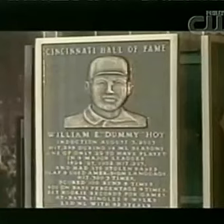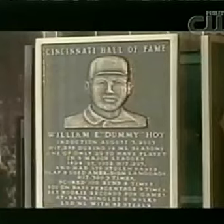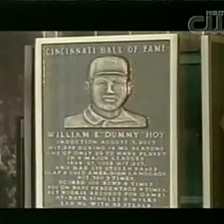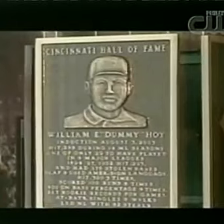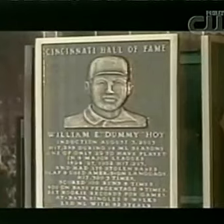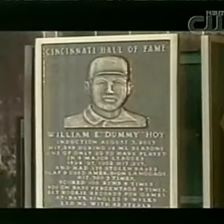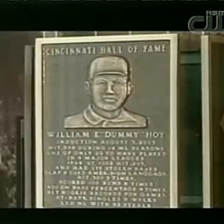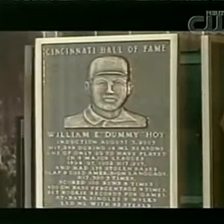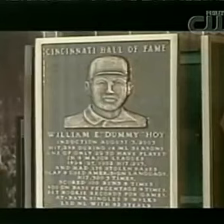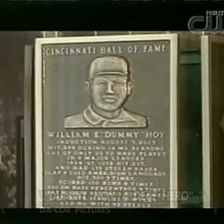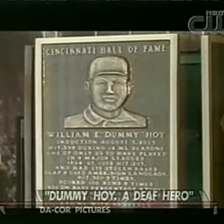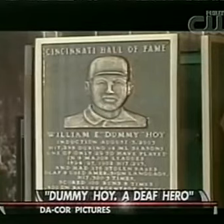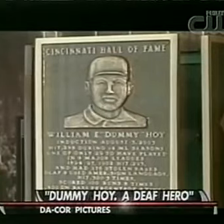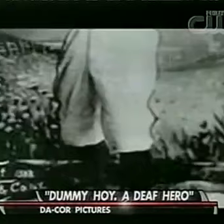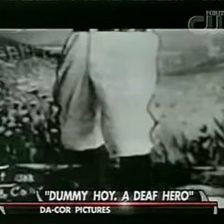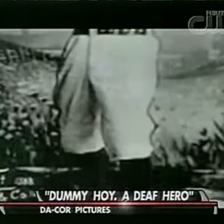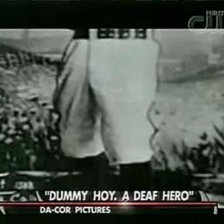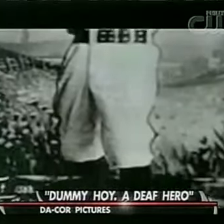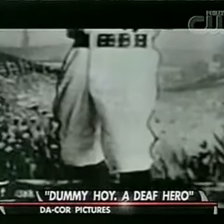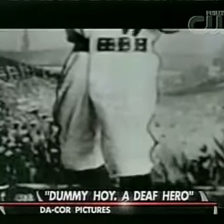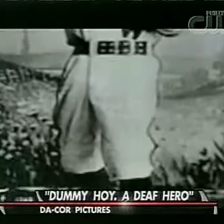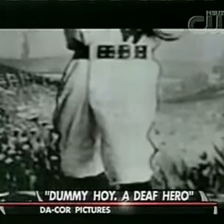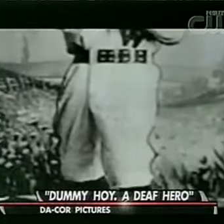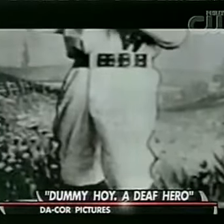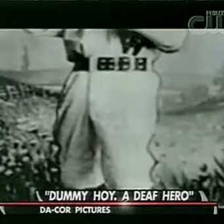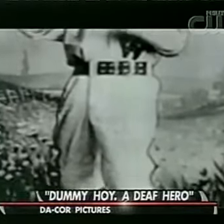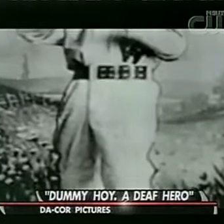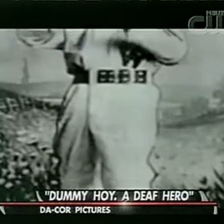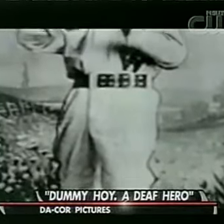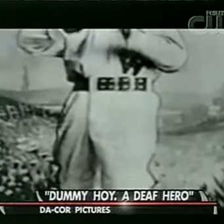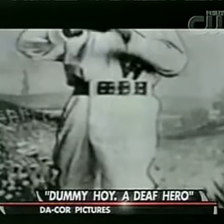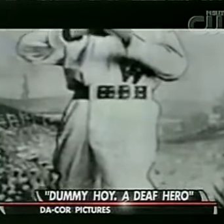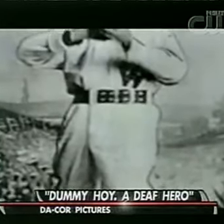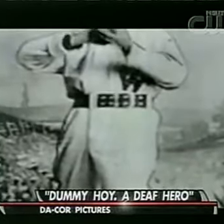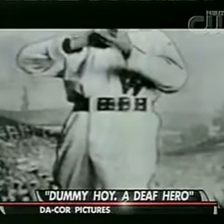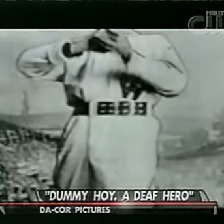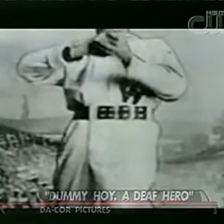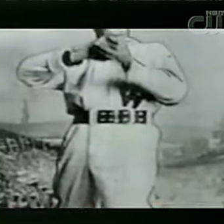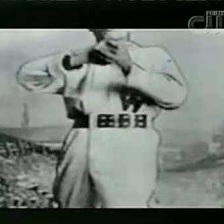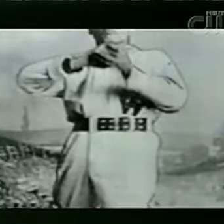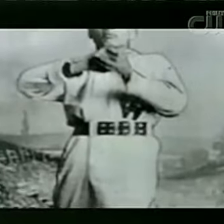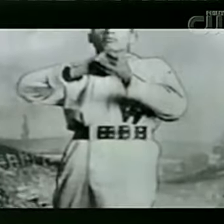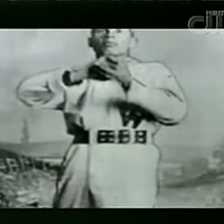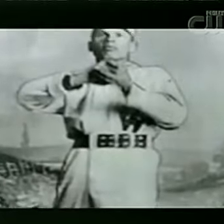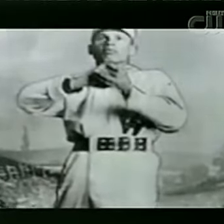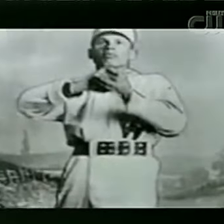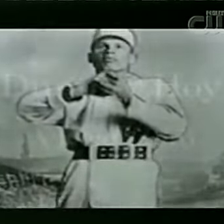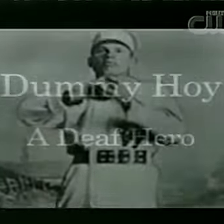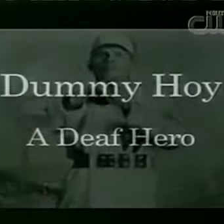Over his 14-year baseball career, he made thousands of fans cheer, but never heard one.